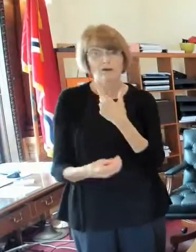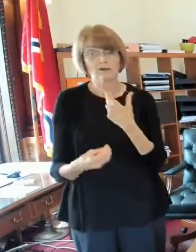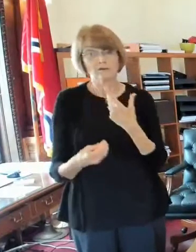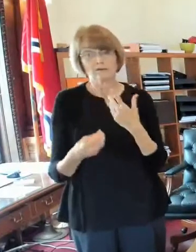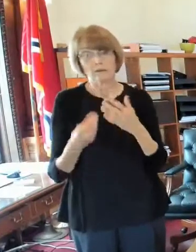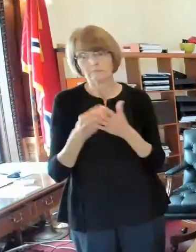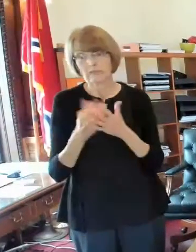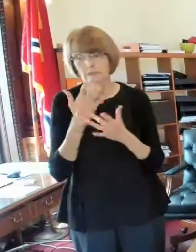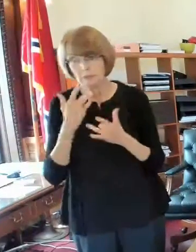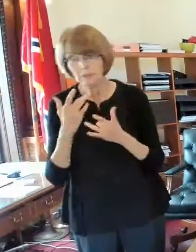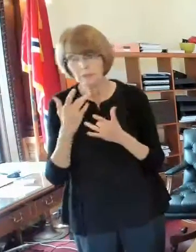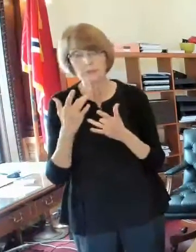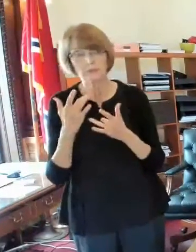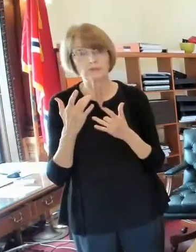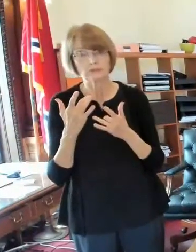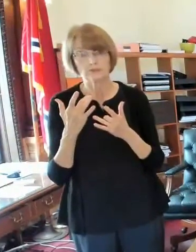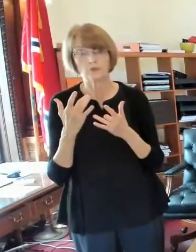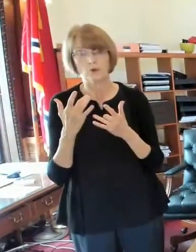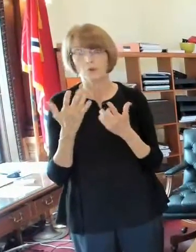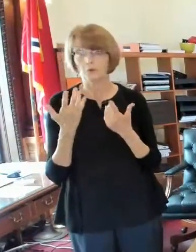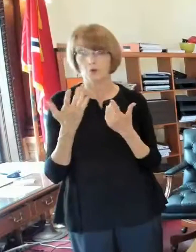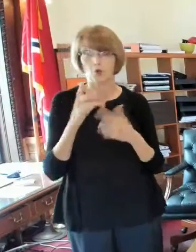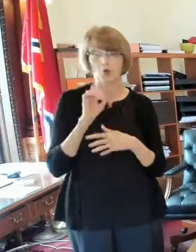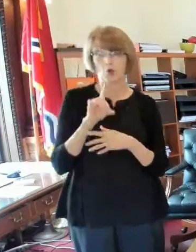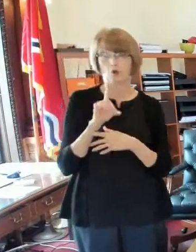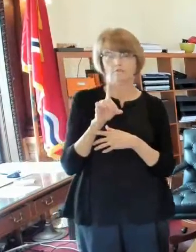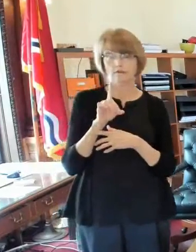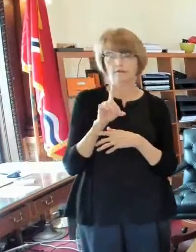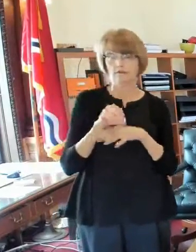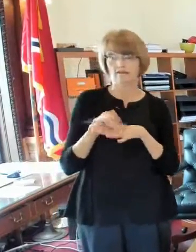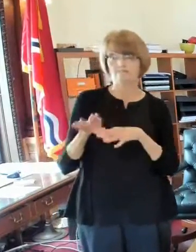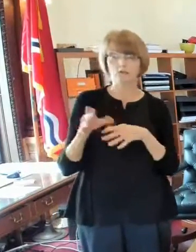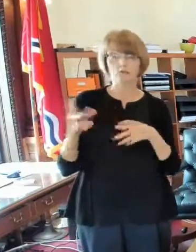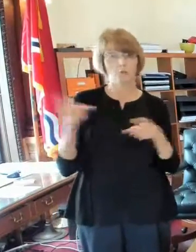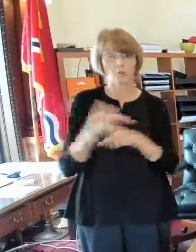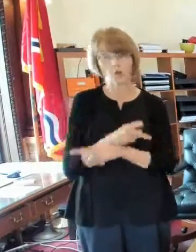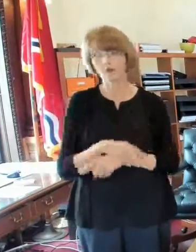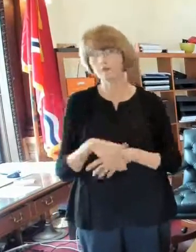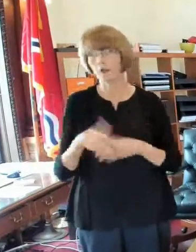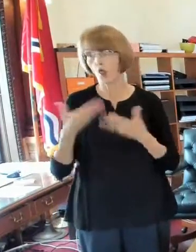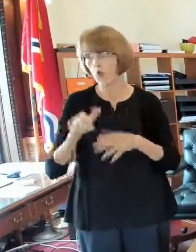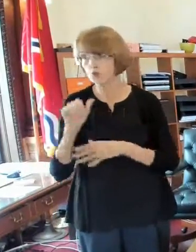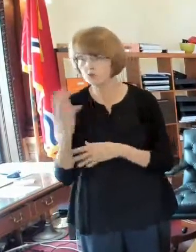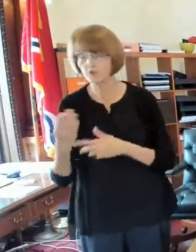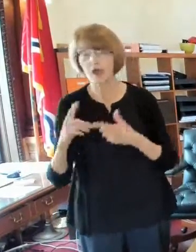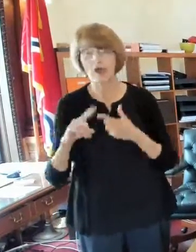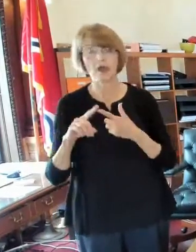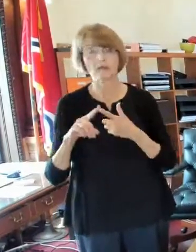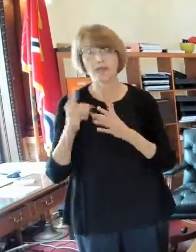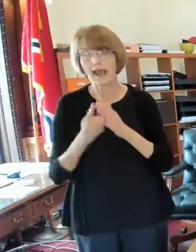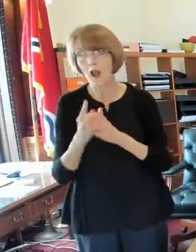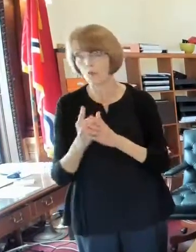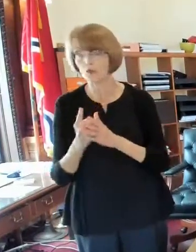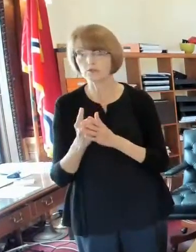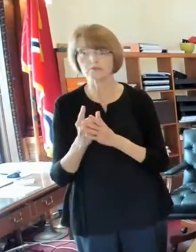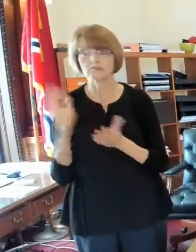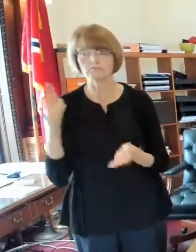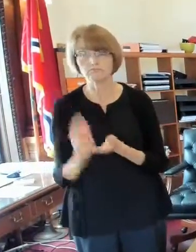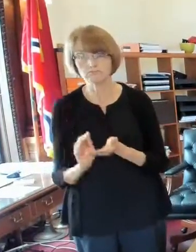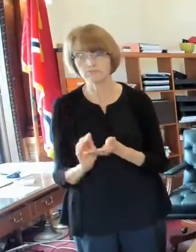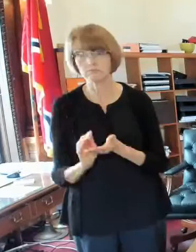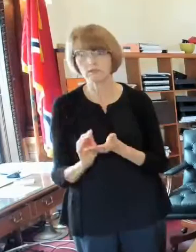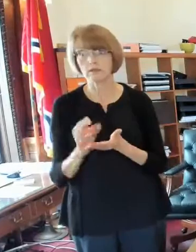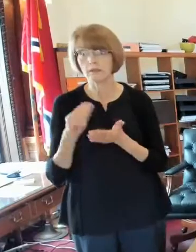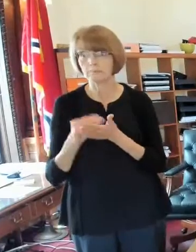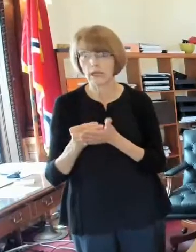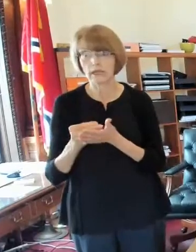and therefore are more affected by COVID and by job loss and by their hours being cut, and are in